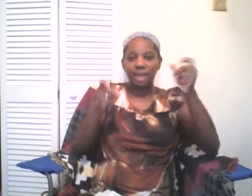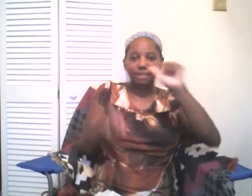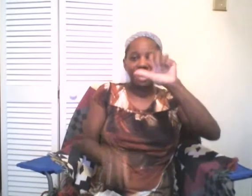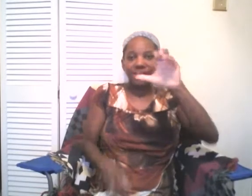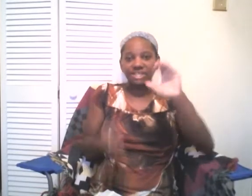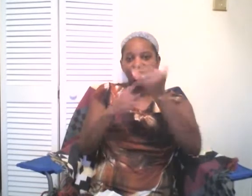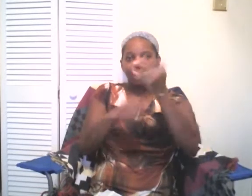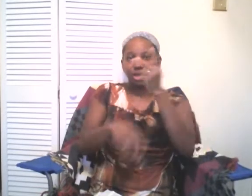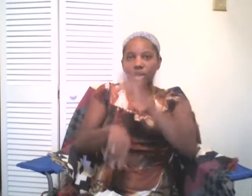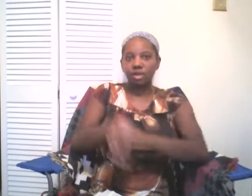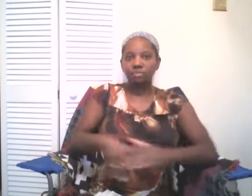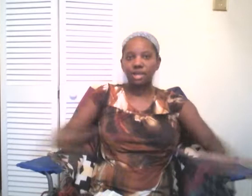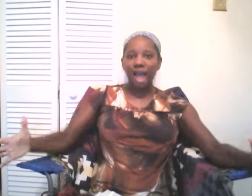automatically my AC turned back on. I'm like,